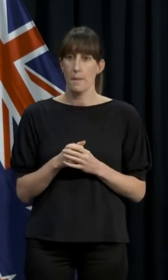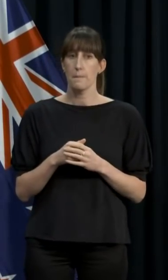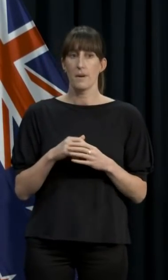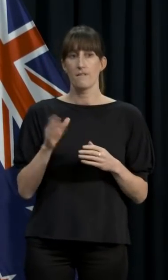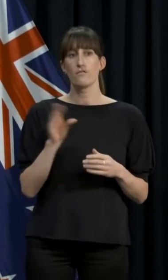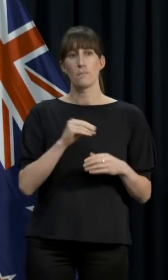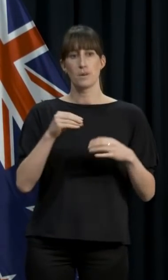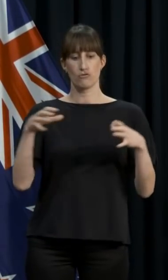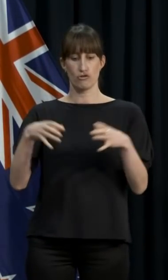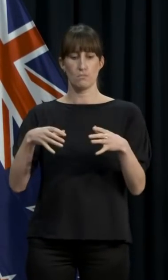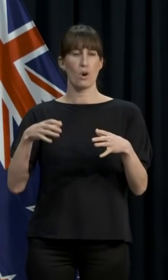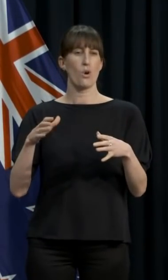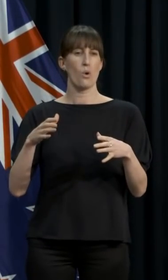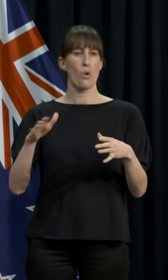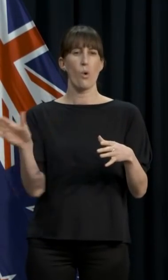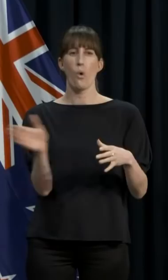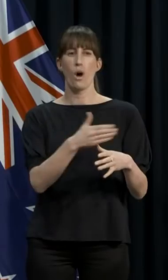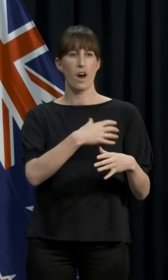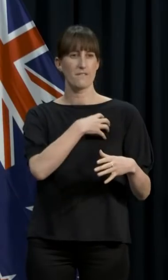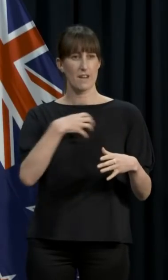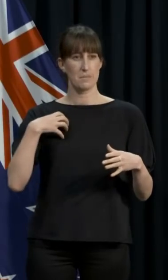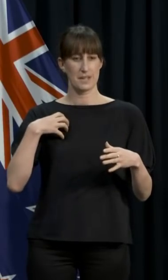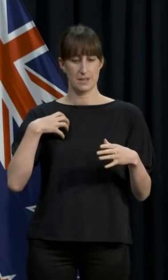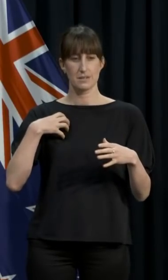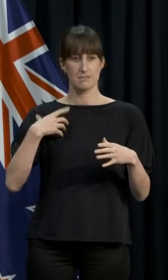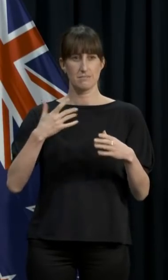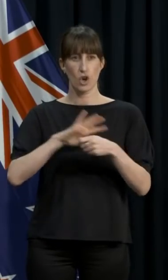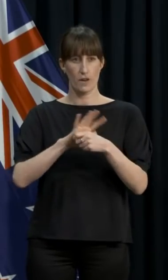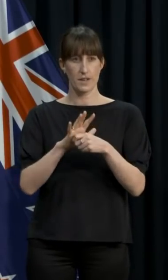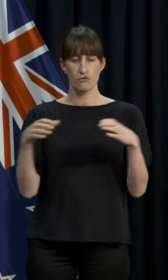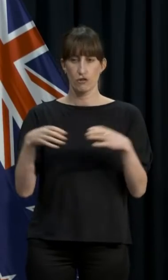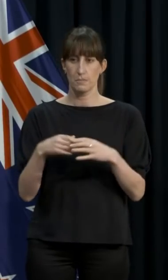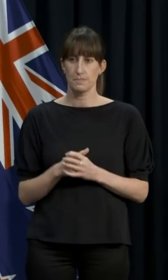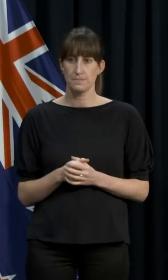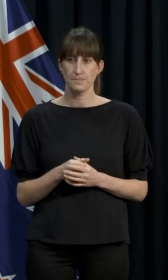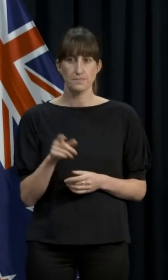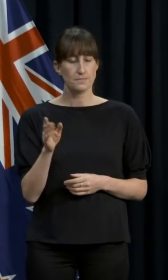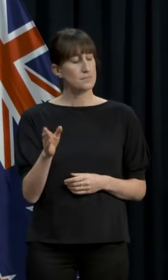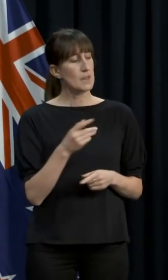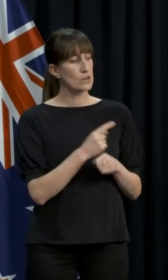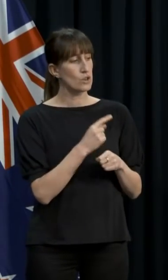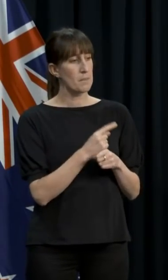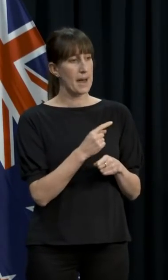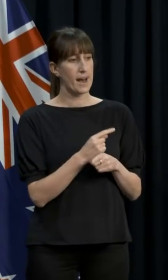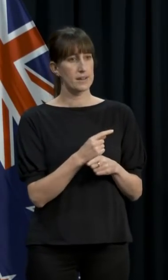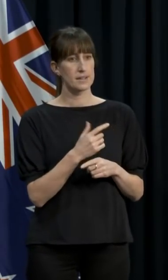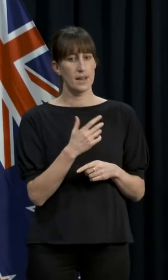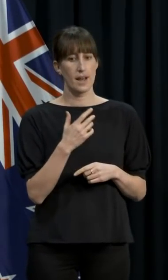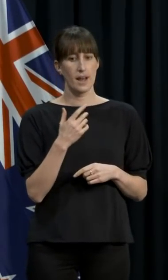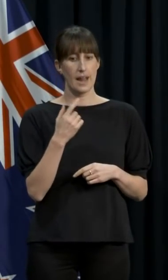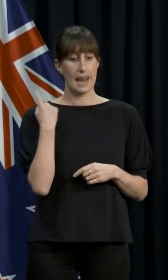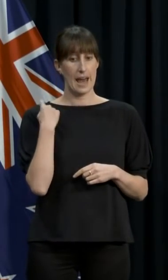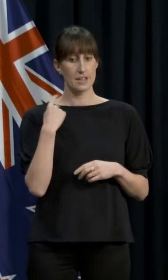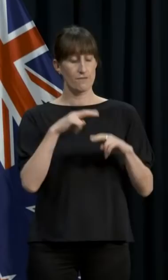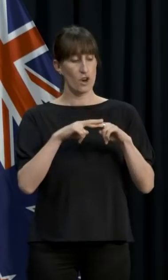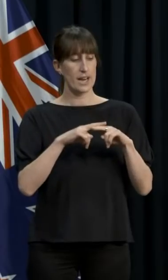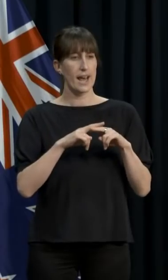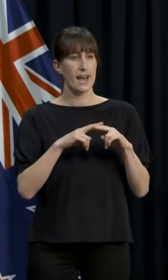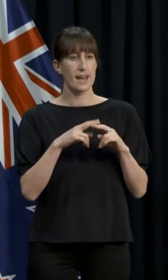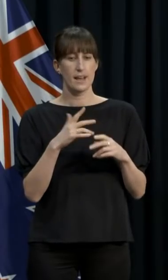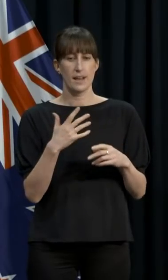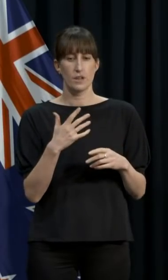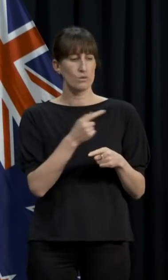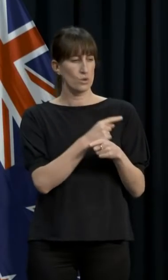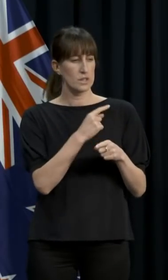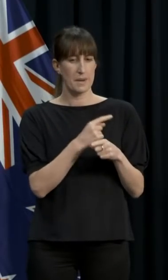all-of-government group who are overseeing the COVID response. The COVID-19 Privacy Leak, last Friday you signalled that, or mentioned that officials